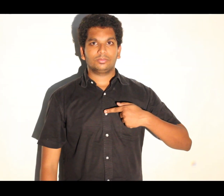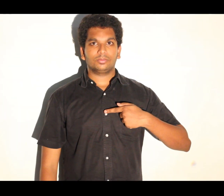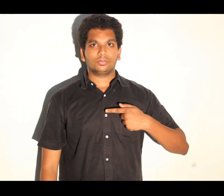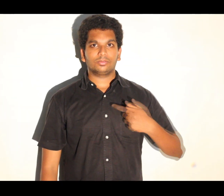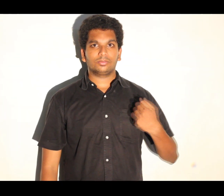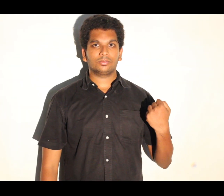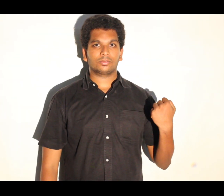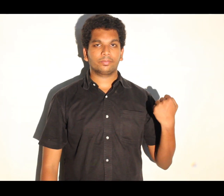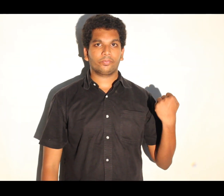I